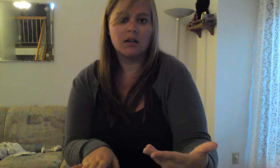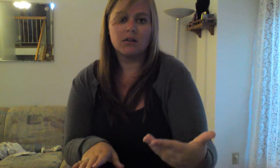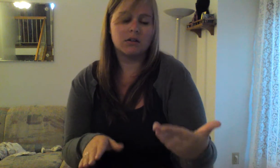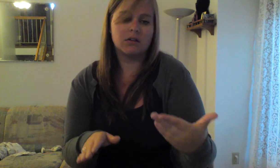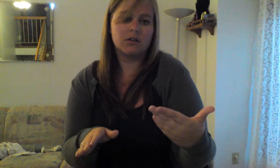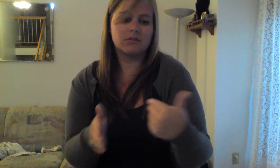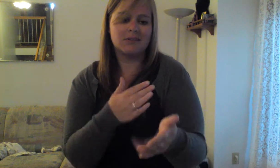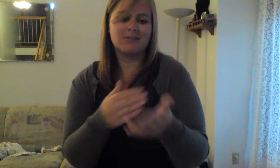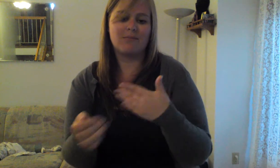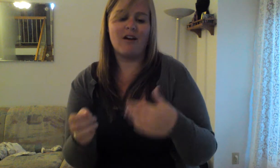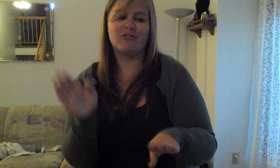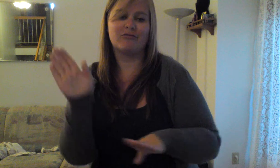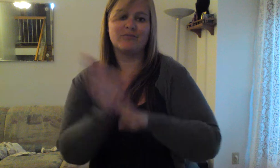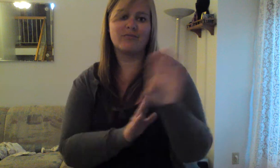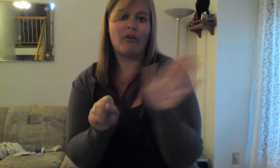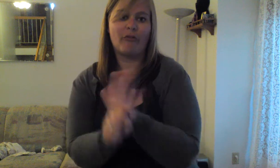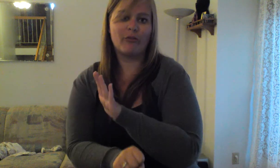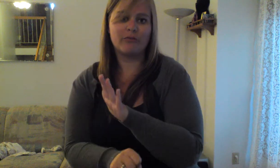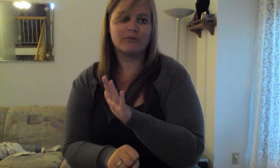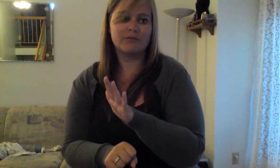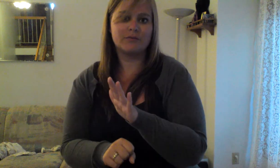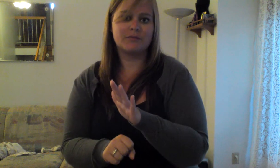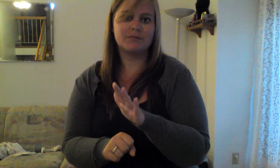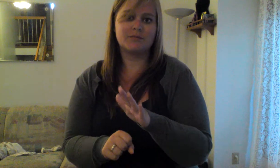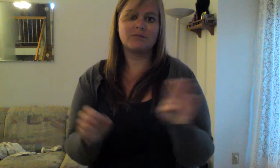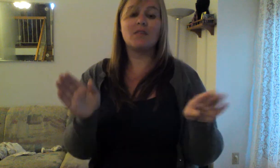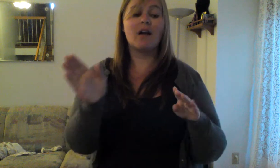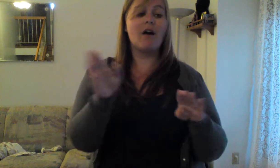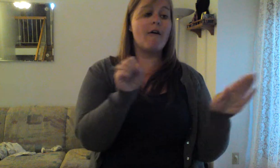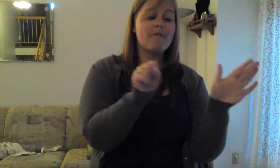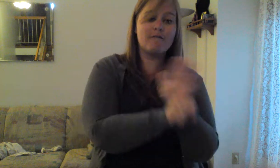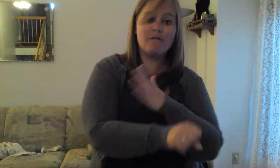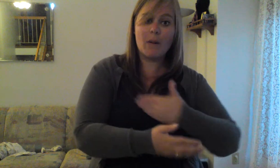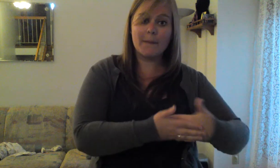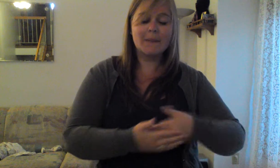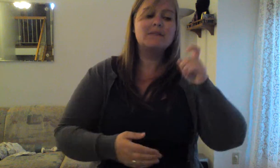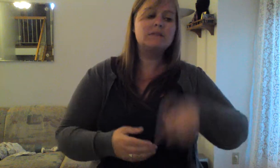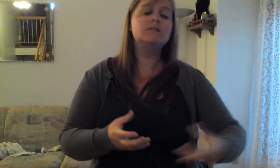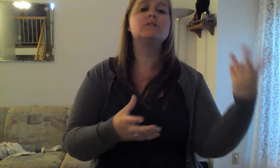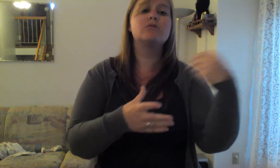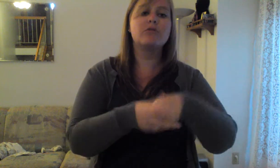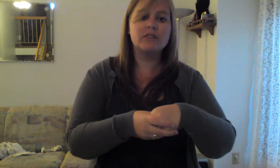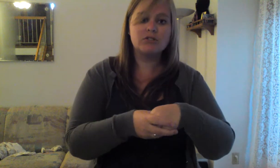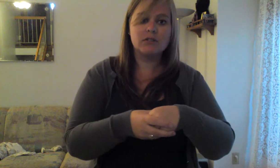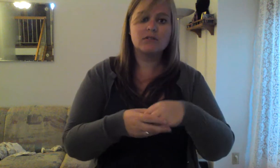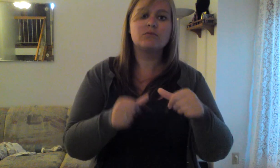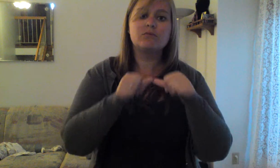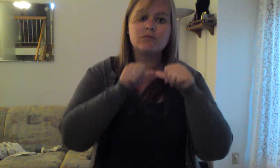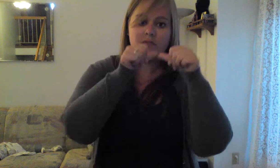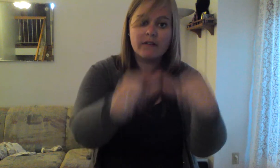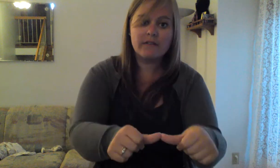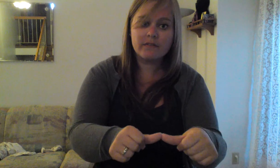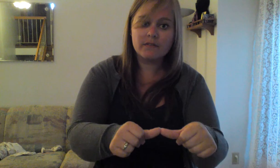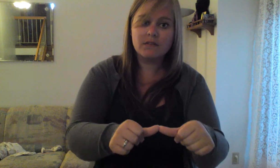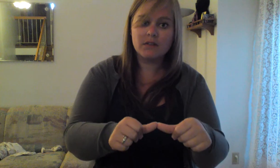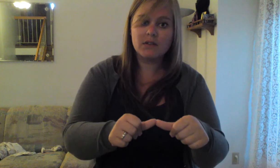developed. A full-term infant has to have intervention in order to survive. Some people say that a child in womb is nothing more than a